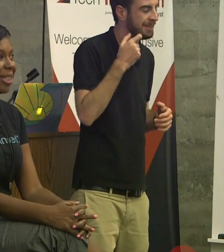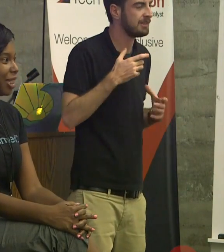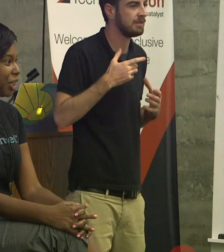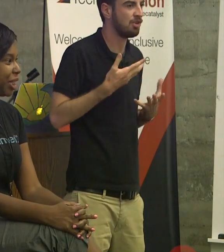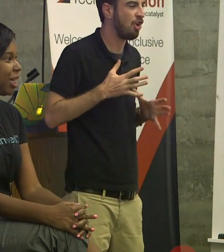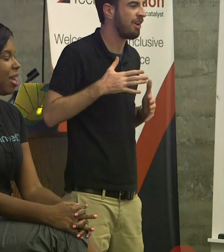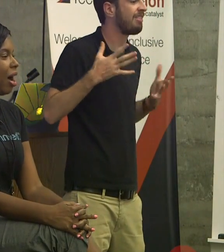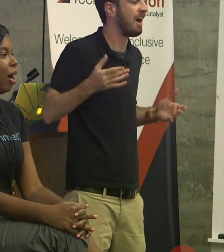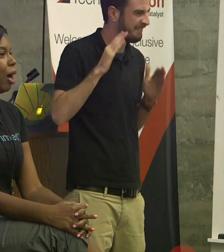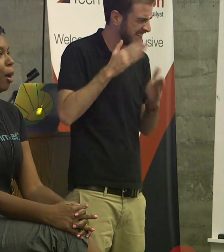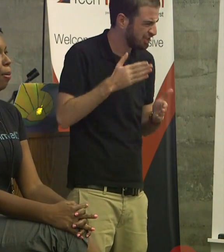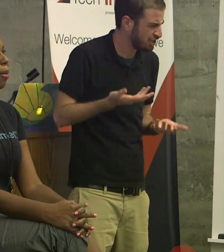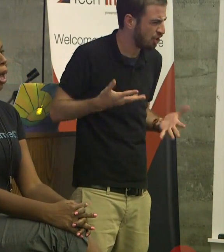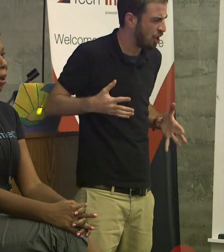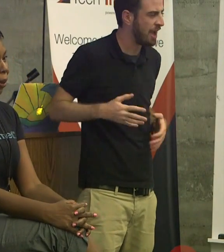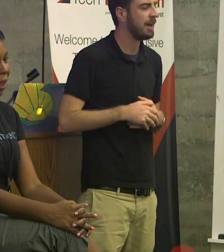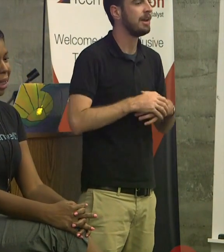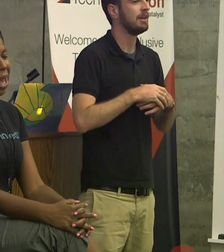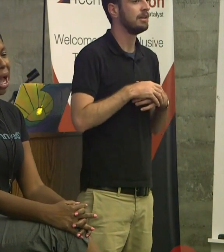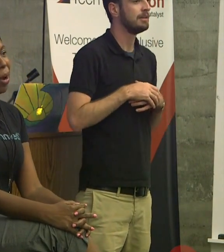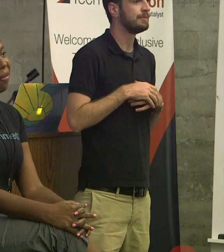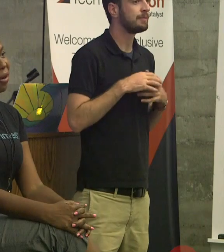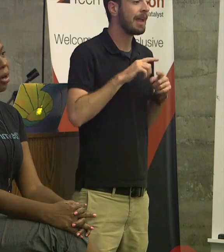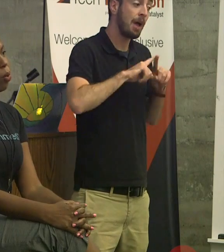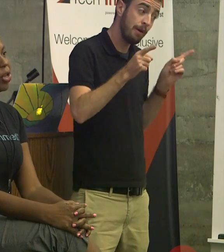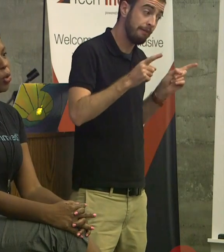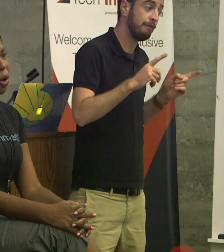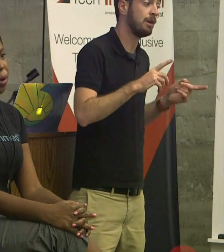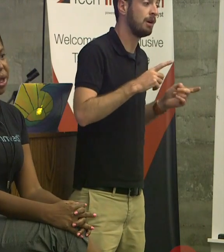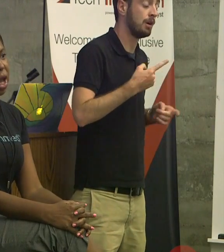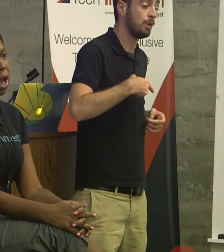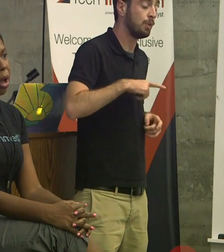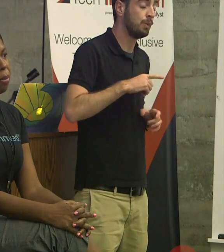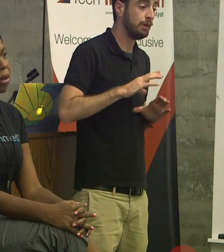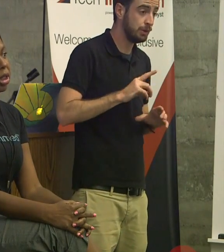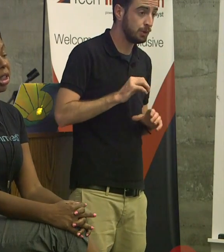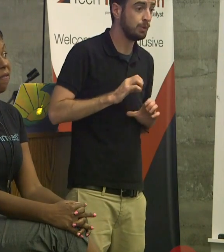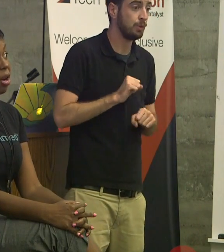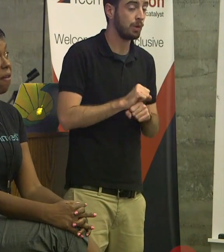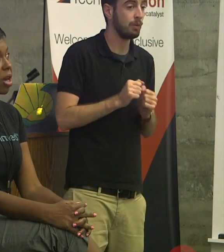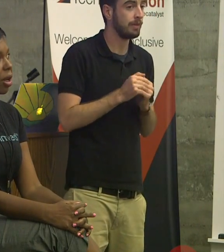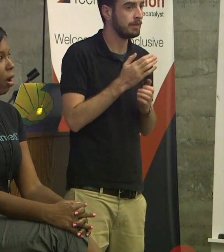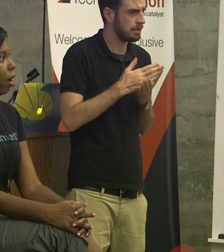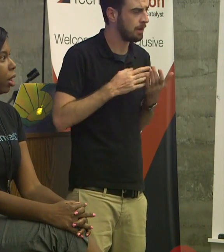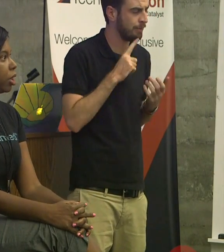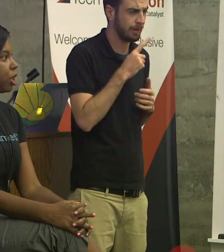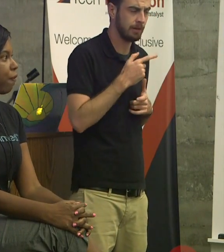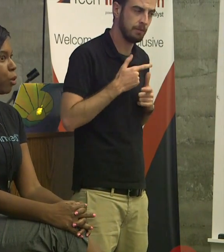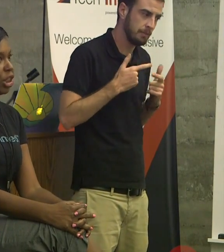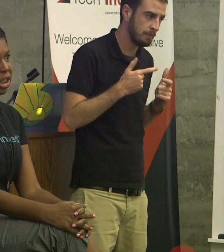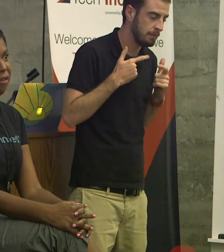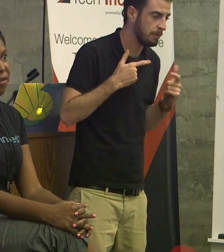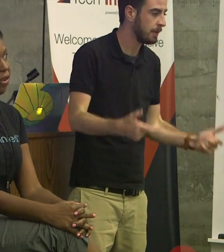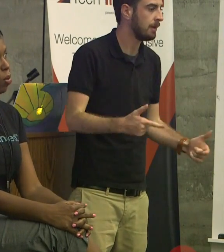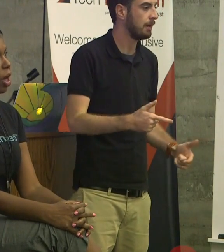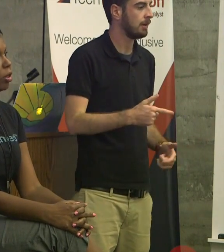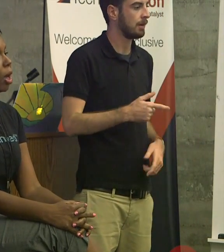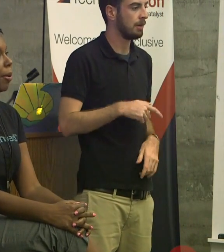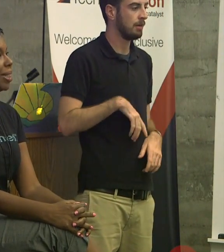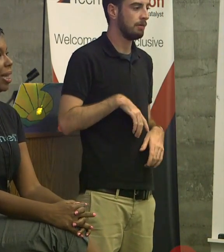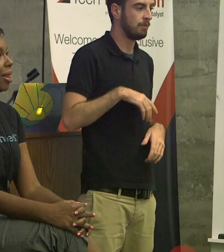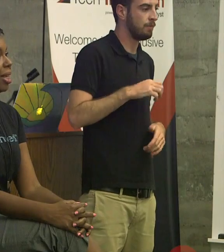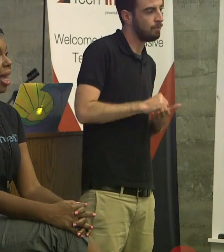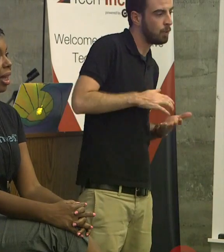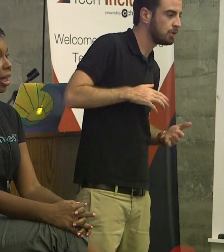been a lot of attention about it. However, we do work with some very, very large Fortune 50,